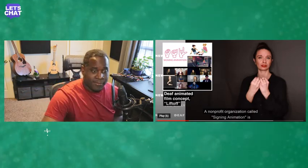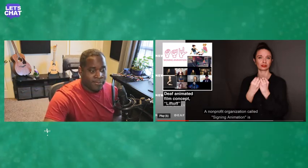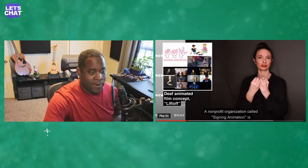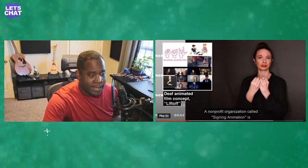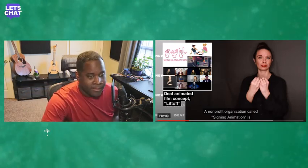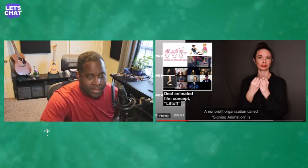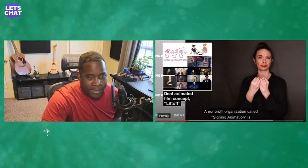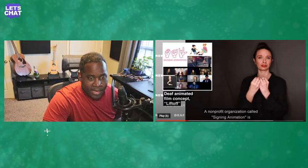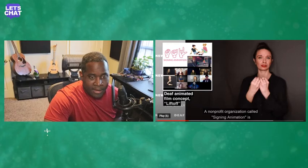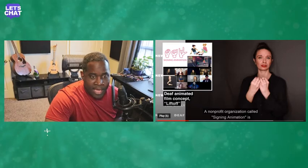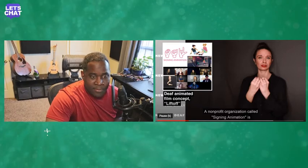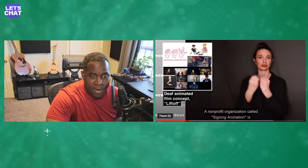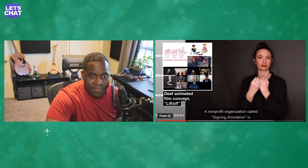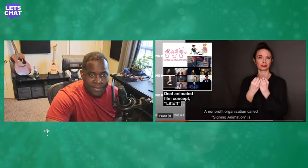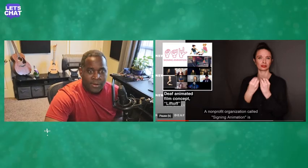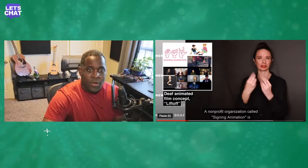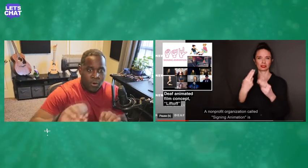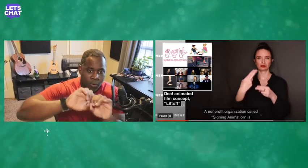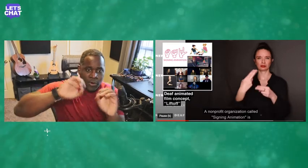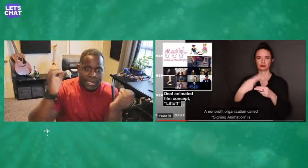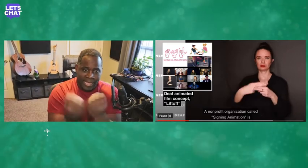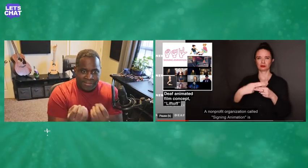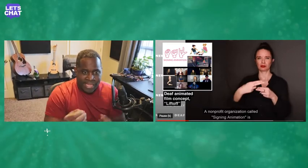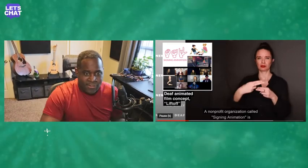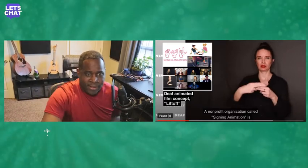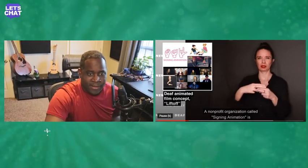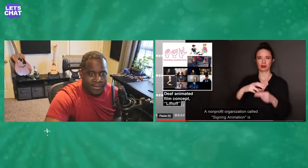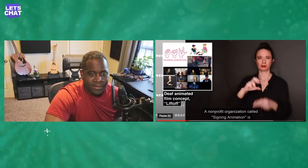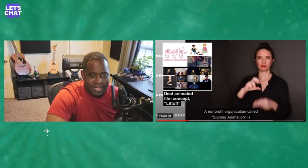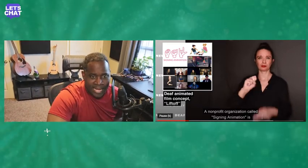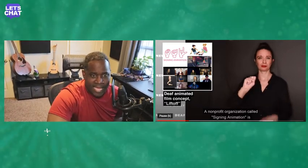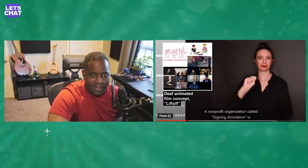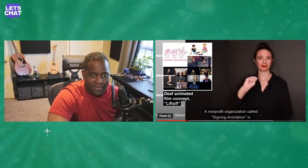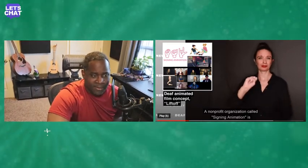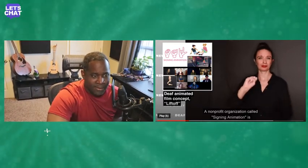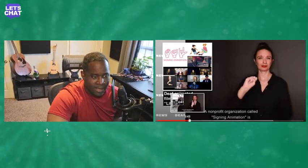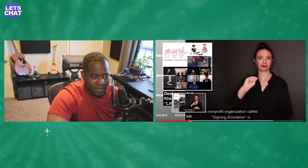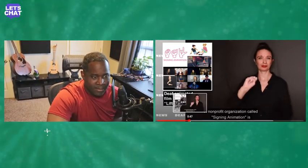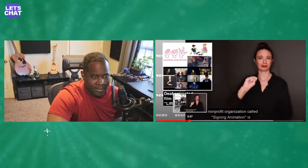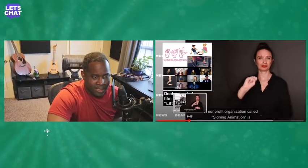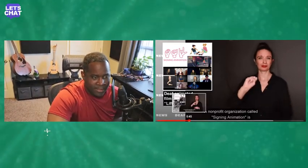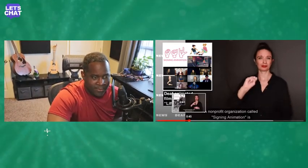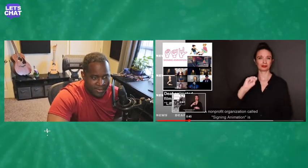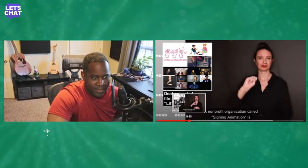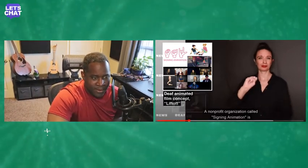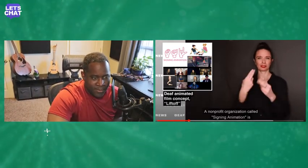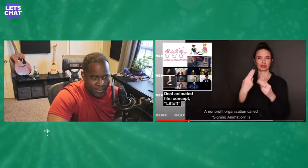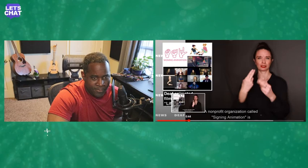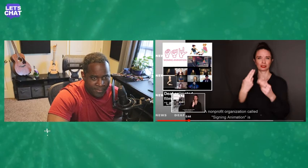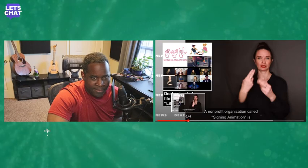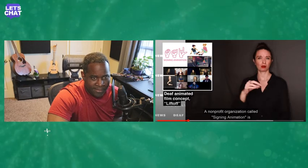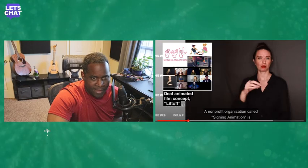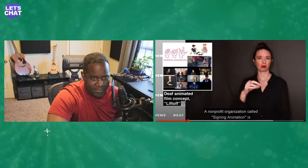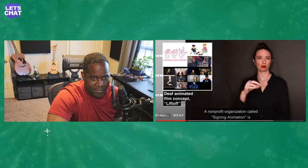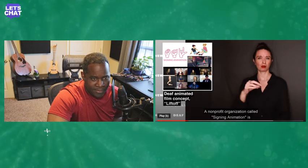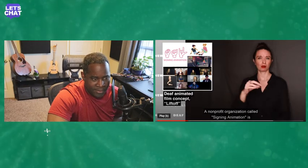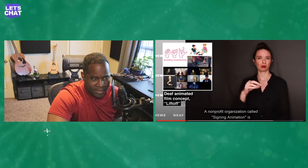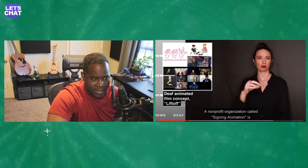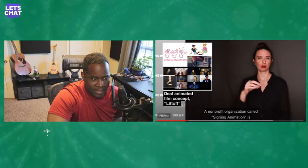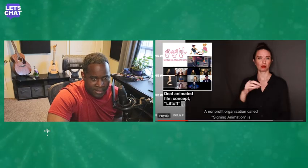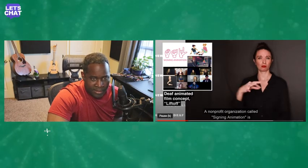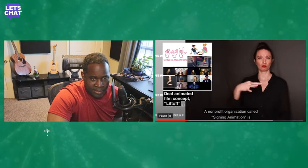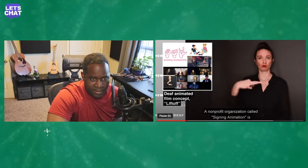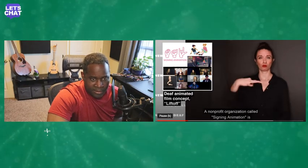non-profit, right? A non-profit organization named, look, did she do the O family sign for